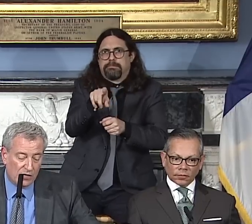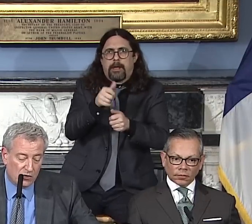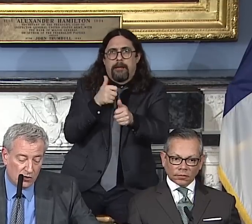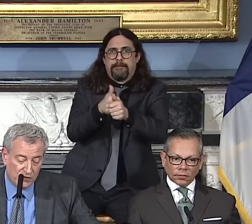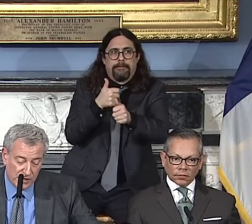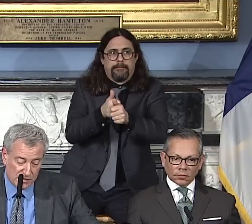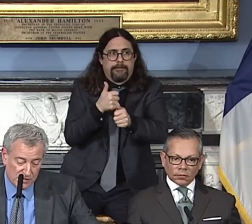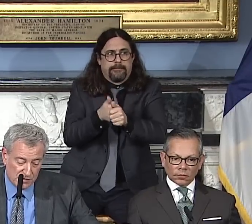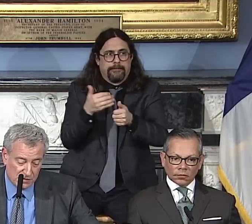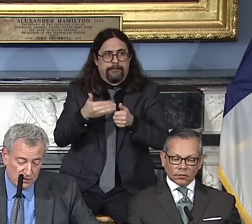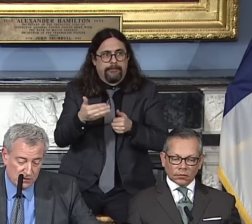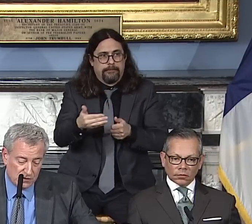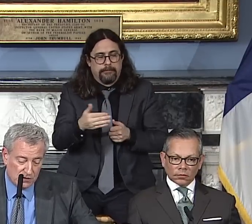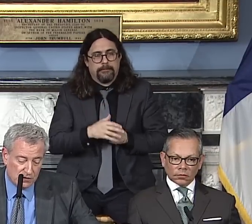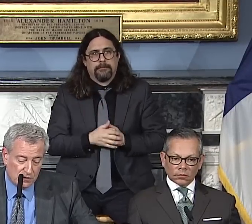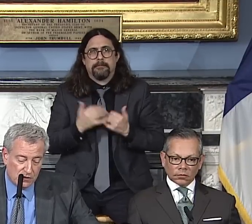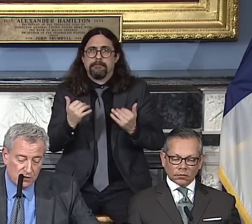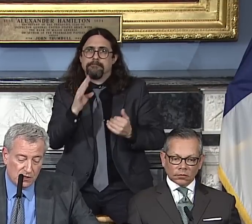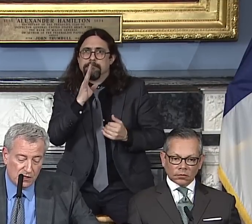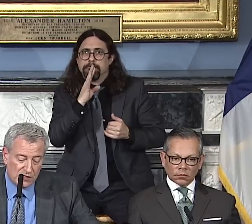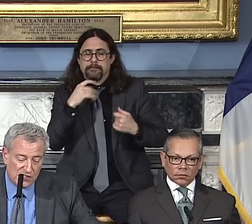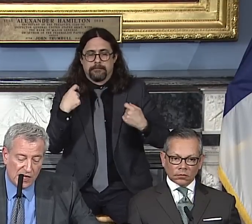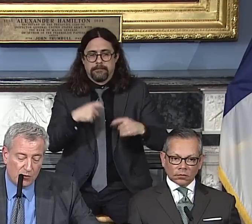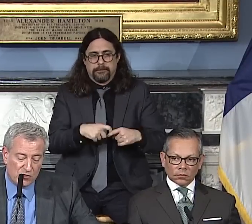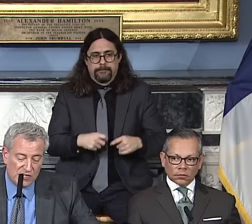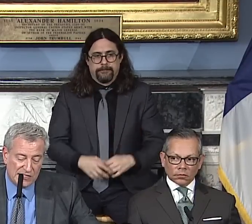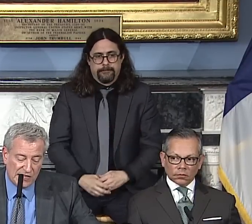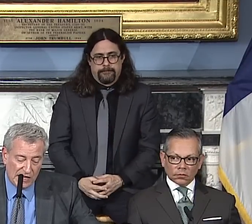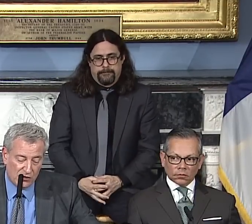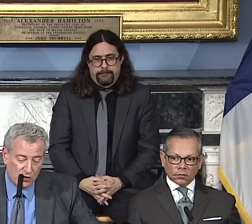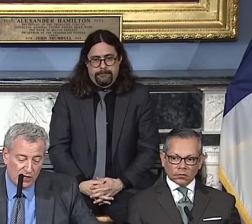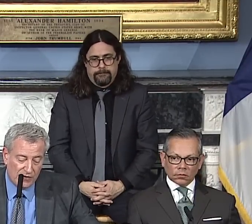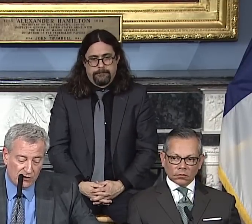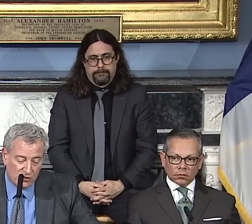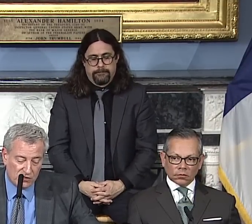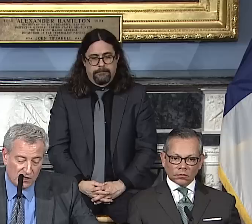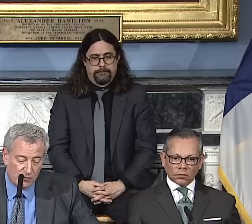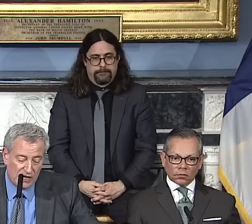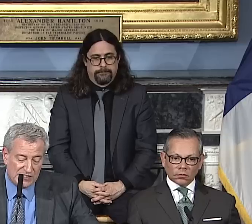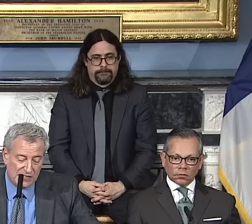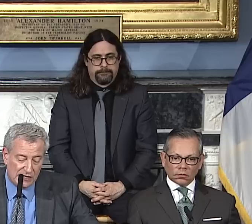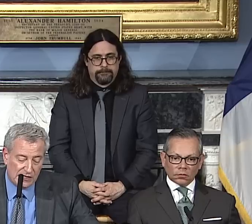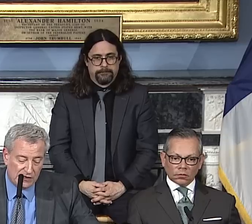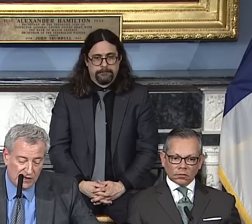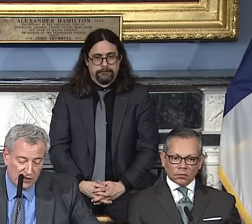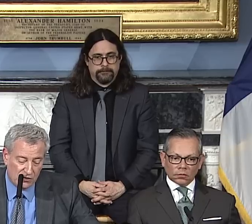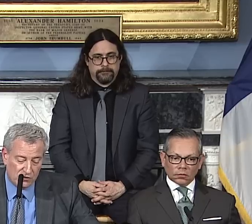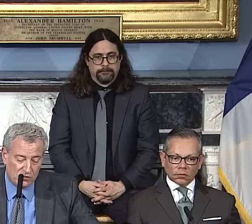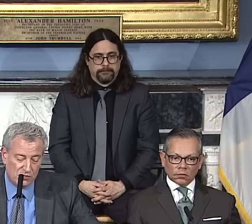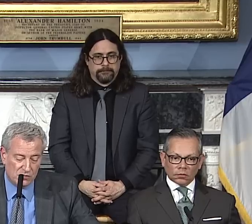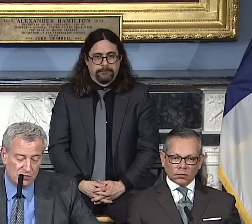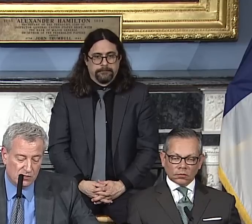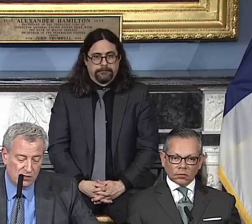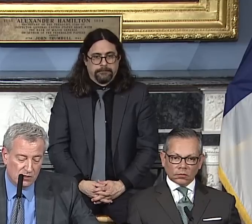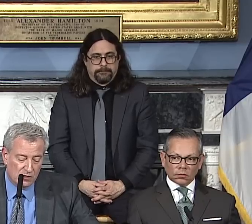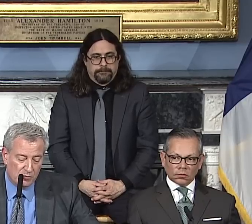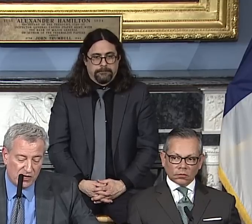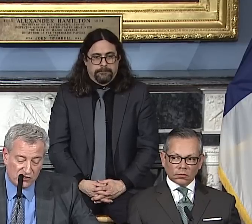Debido a coronavirus, estamos cancelando eventos de más de